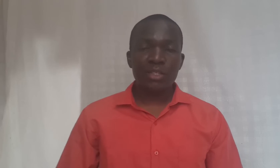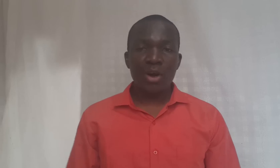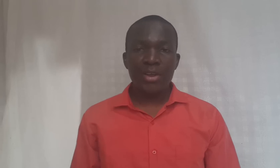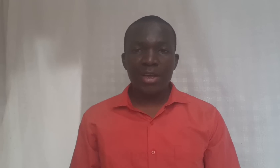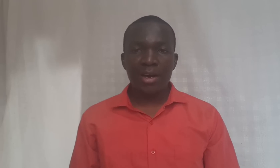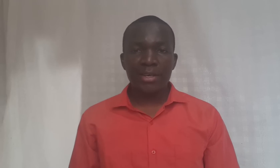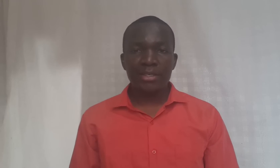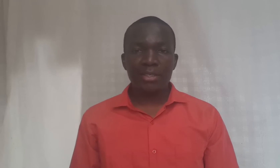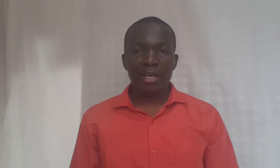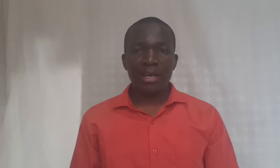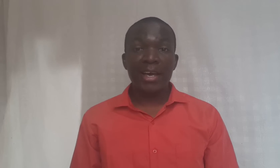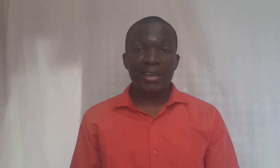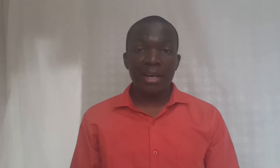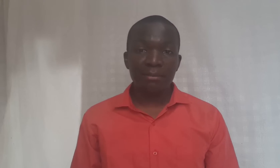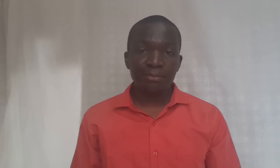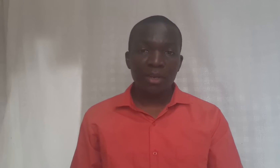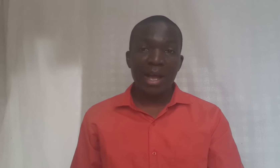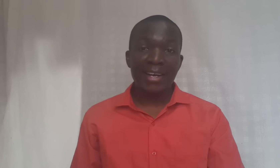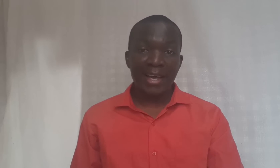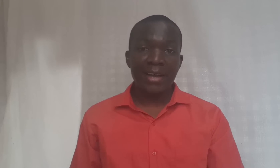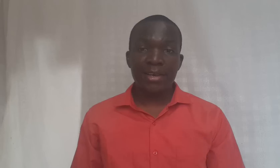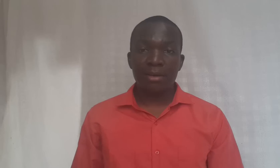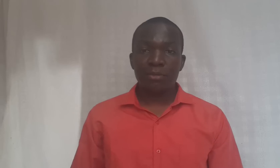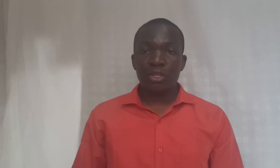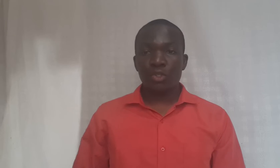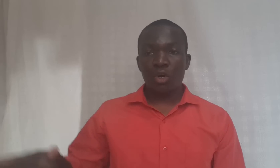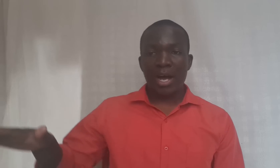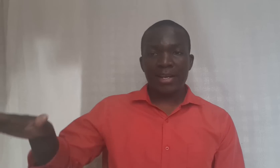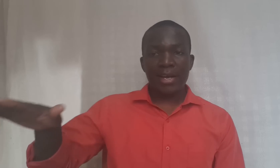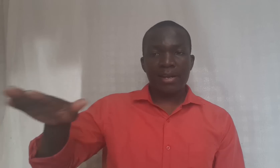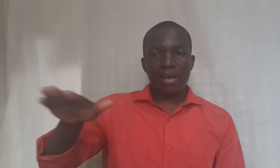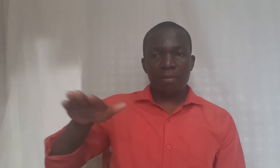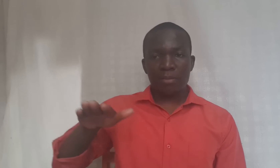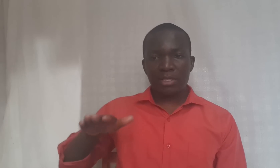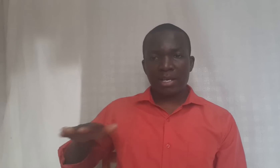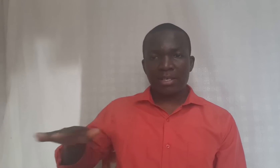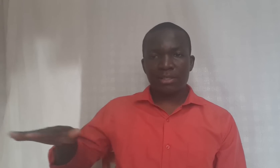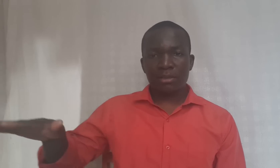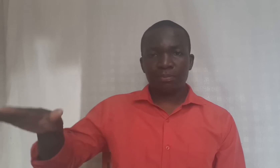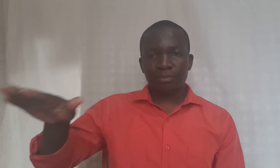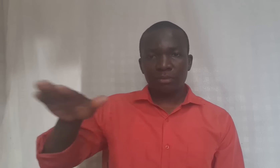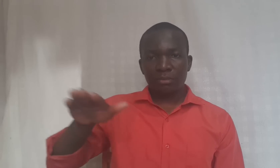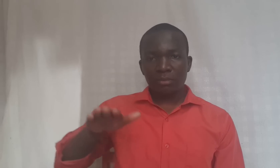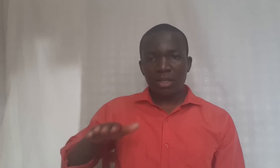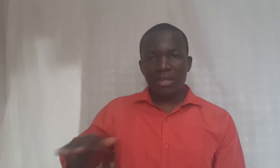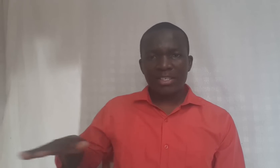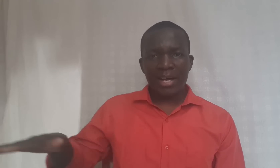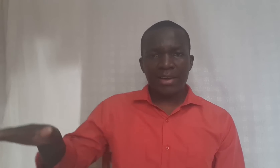word here is area and area. So an area is like this. This is an